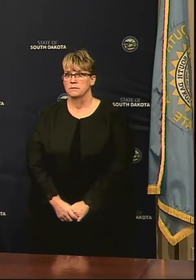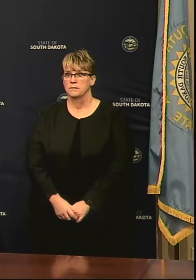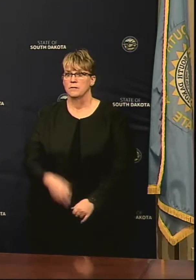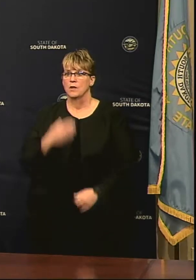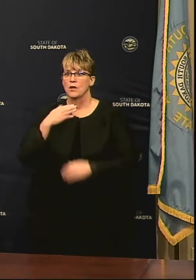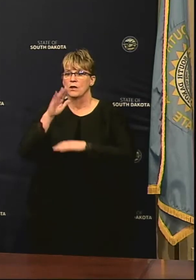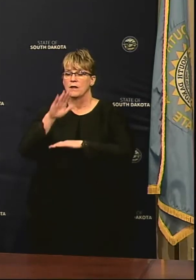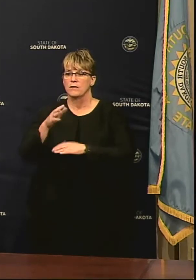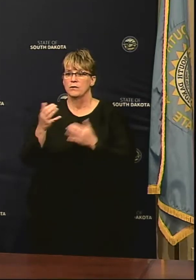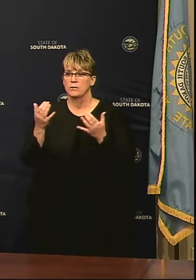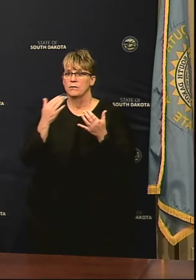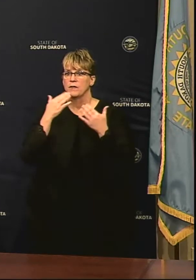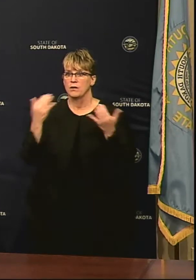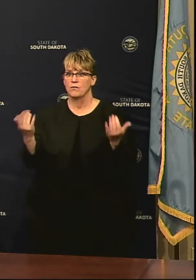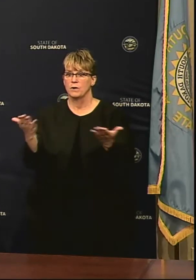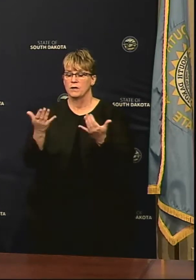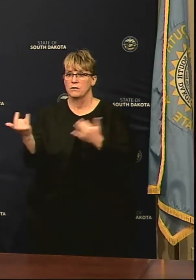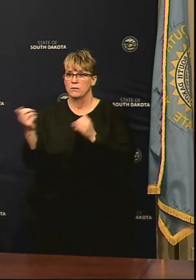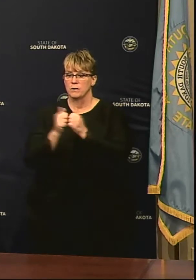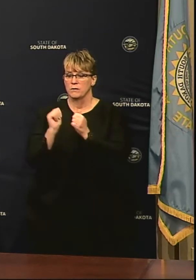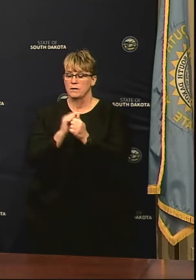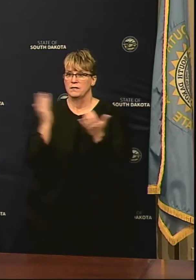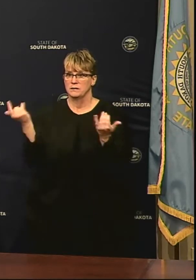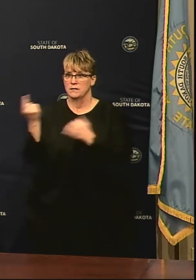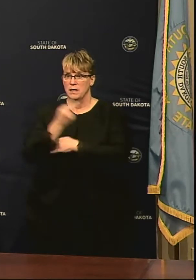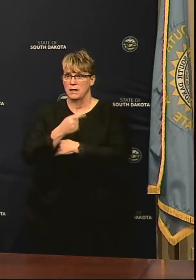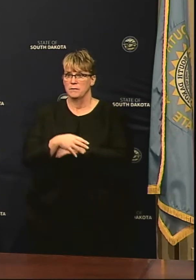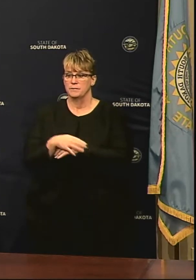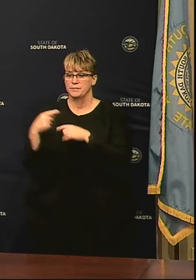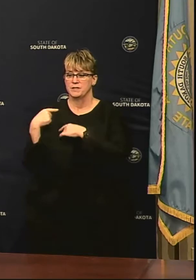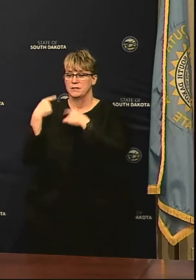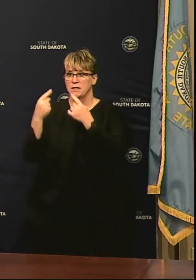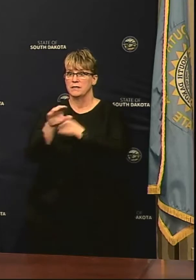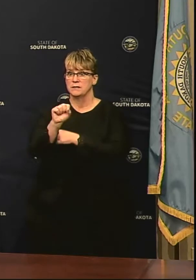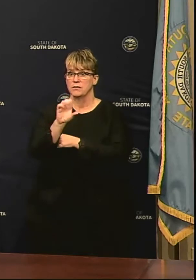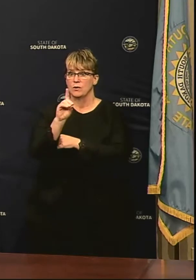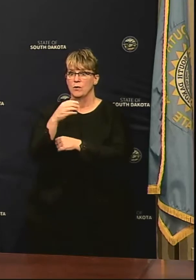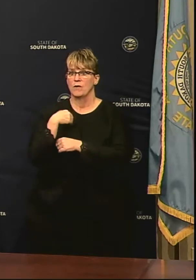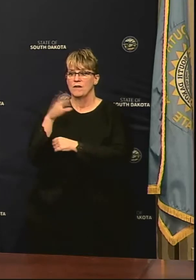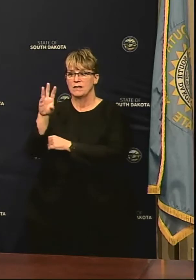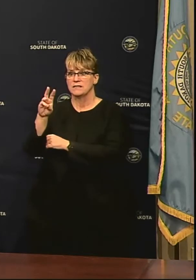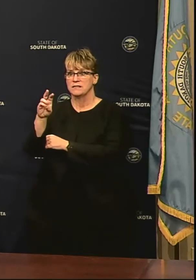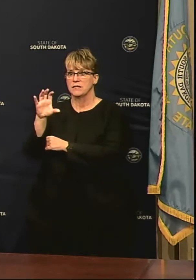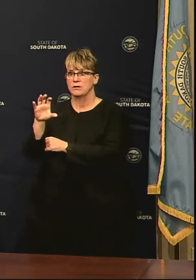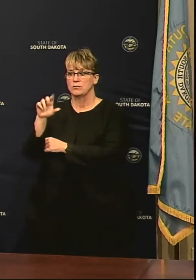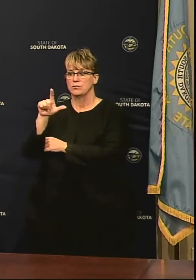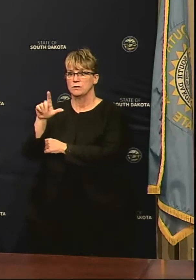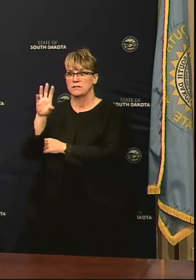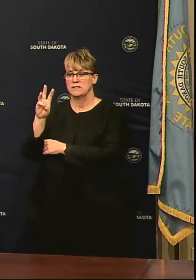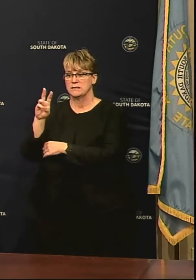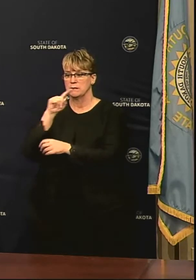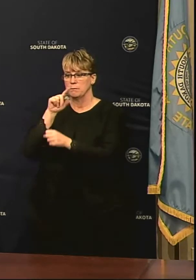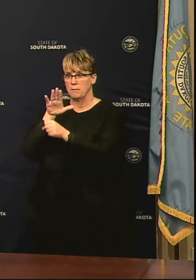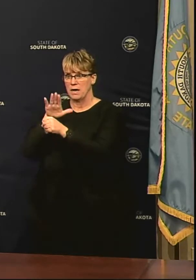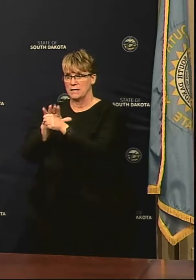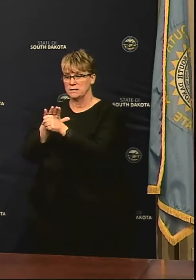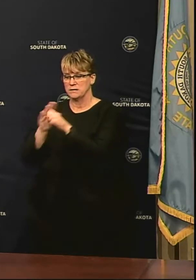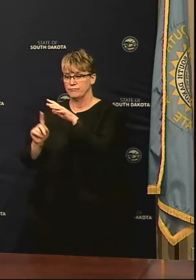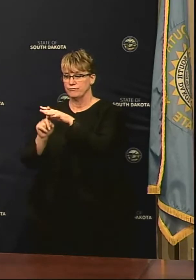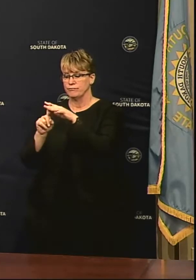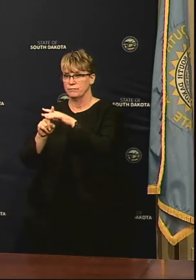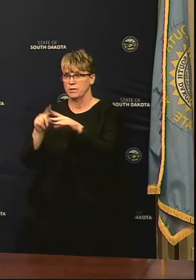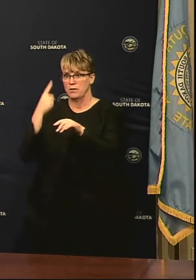Good afternoon. Thank you all for joining me here today. To date, in the state of South Dakota, we've had 626 positive cases